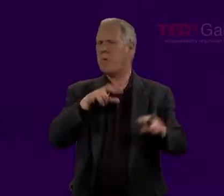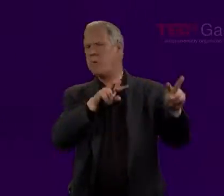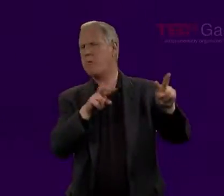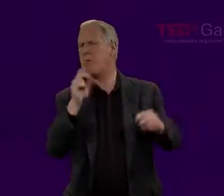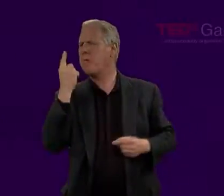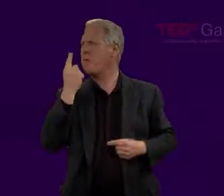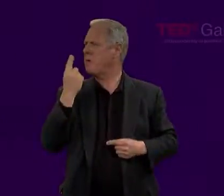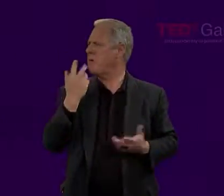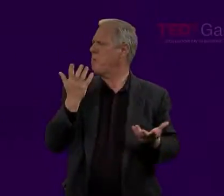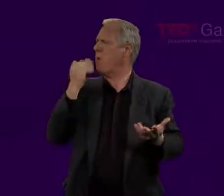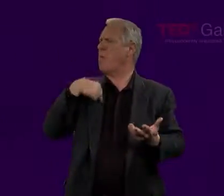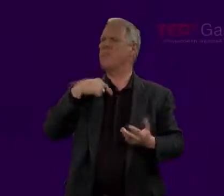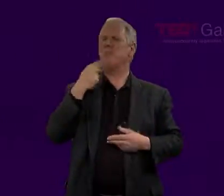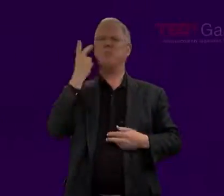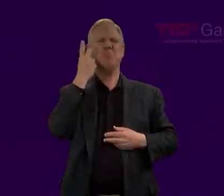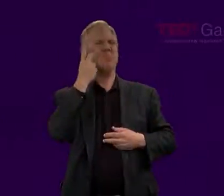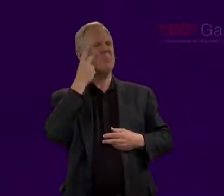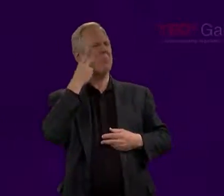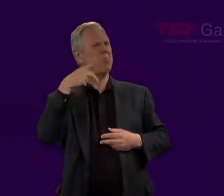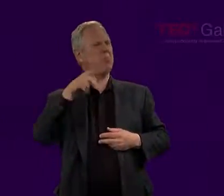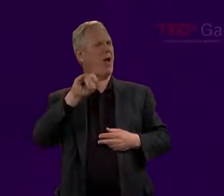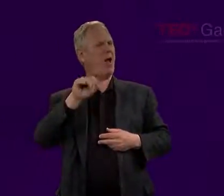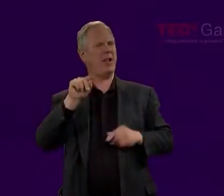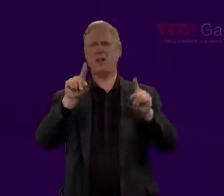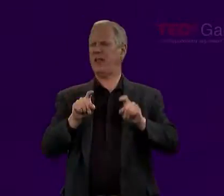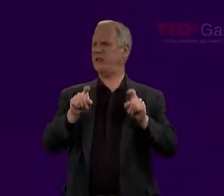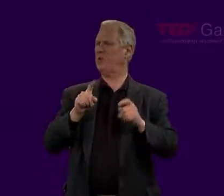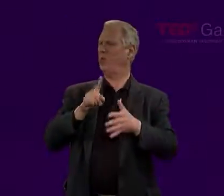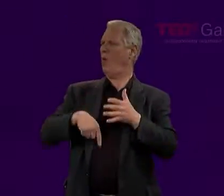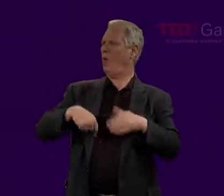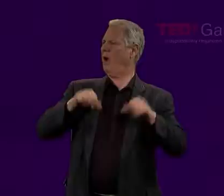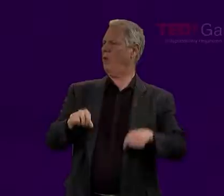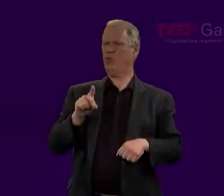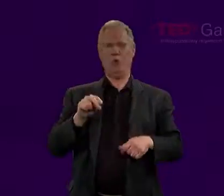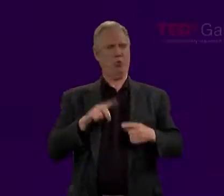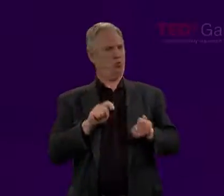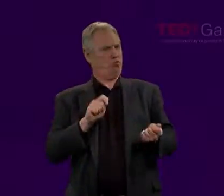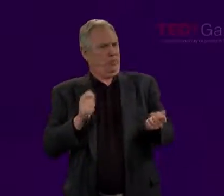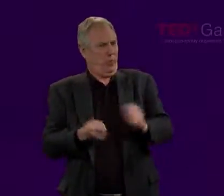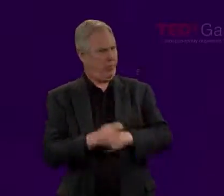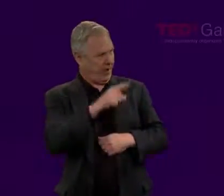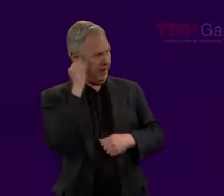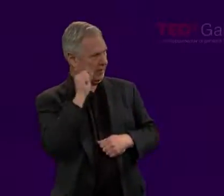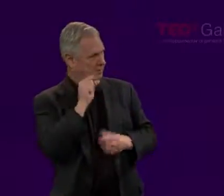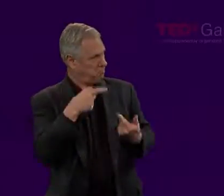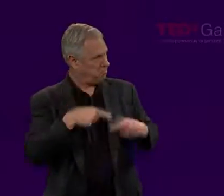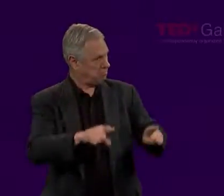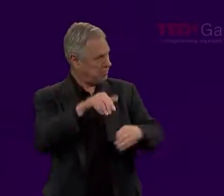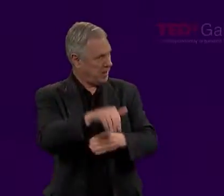the differences and the changes that could be made, and they look and see and they examine